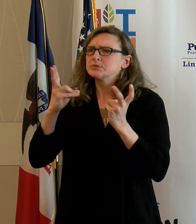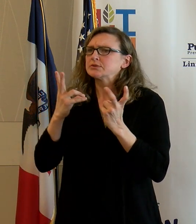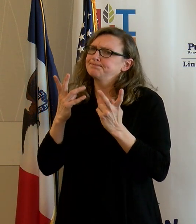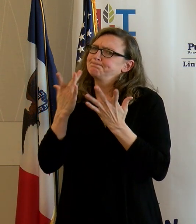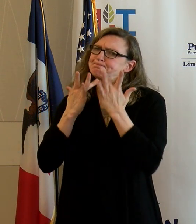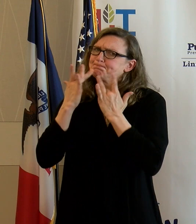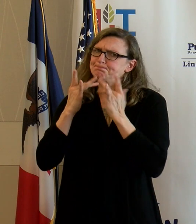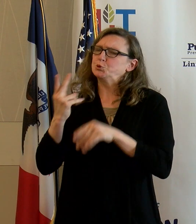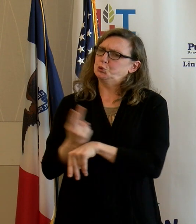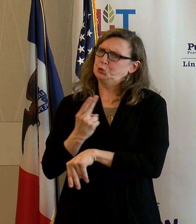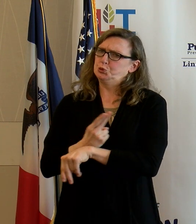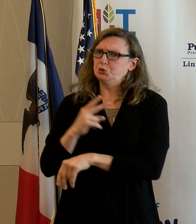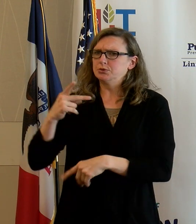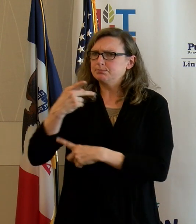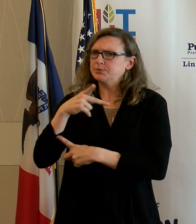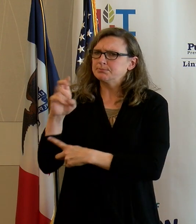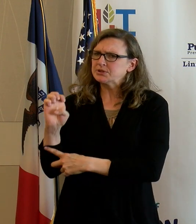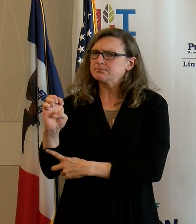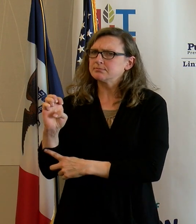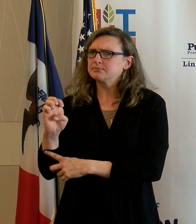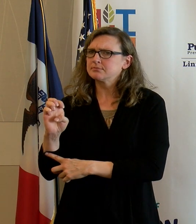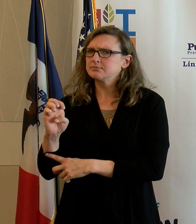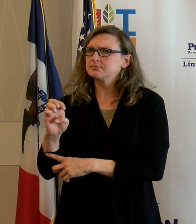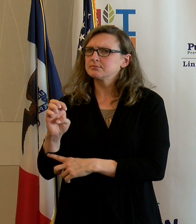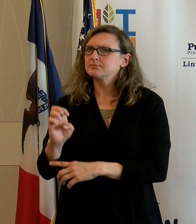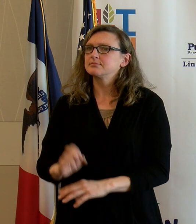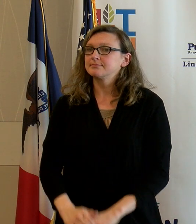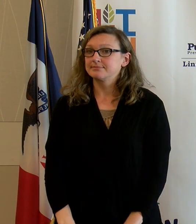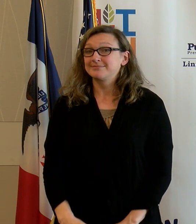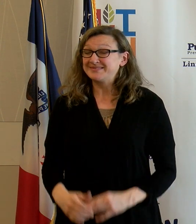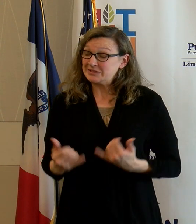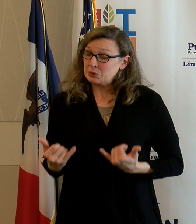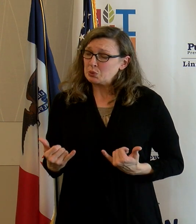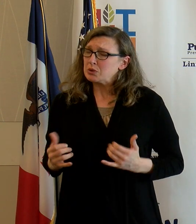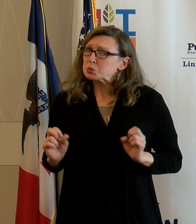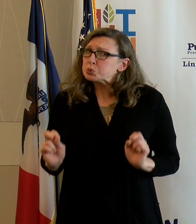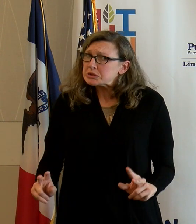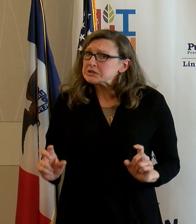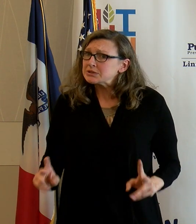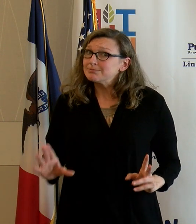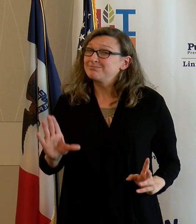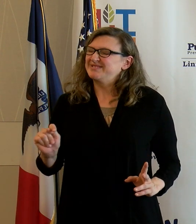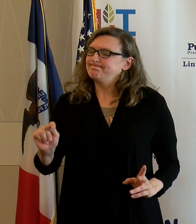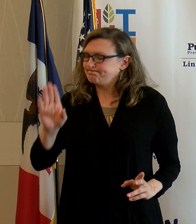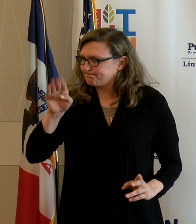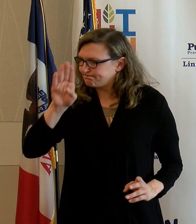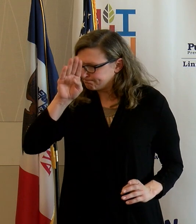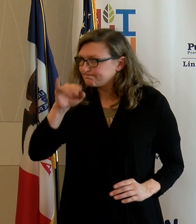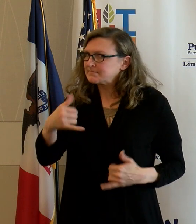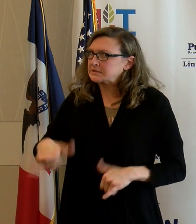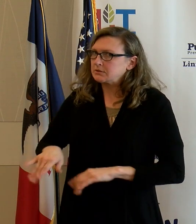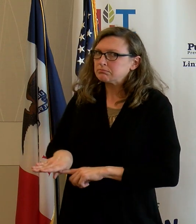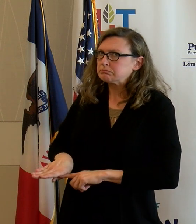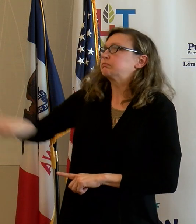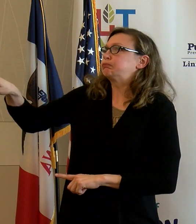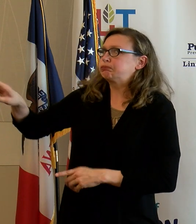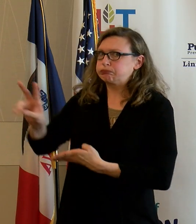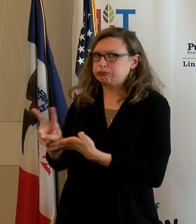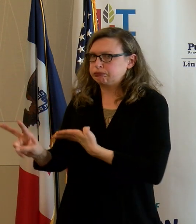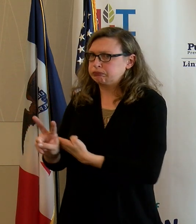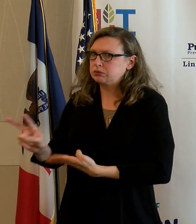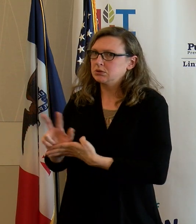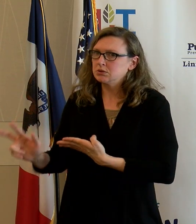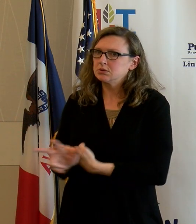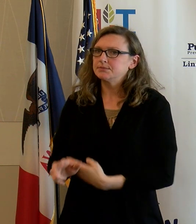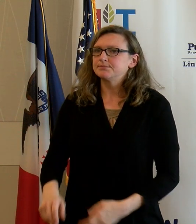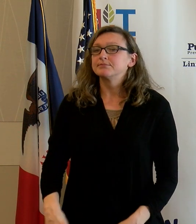increasing needs, and so all the conservation that we can do now is also important. Last question. On the note of the masks,